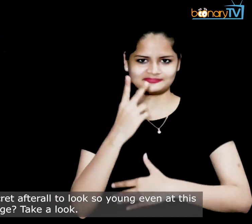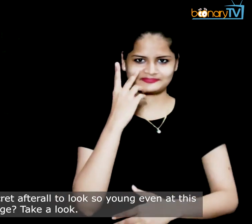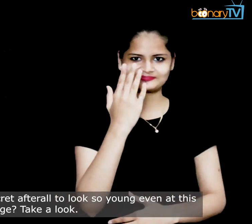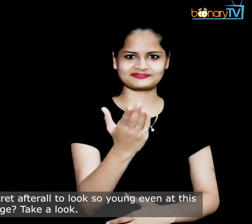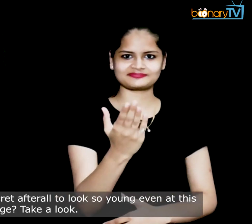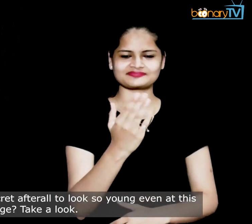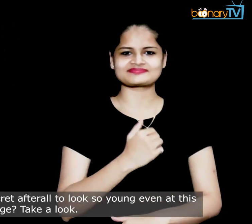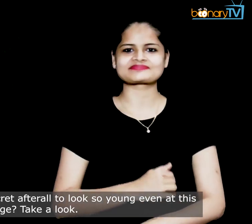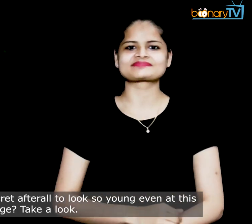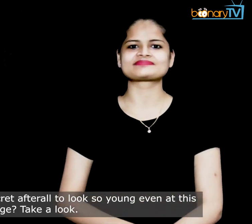a look